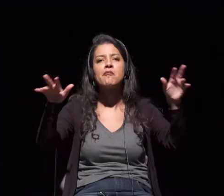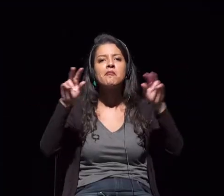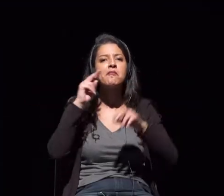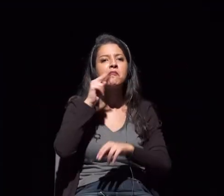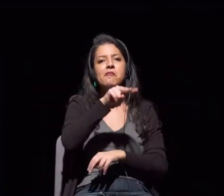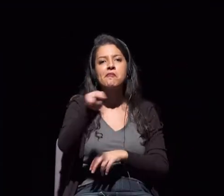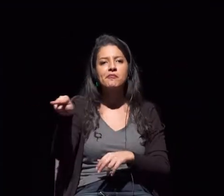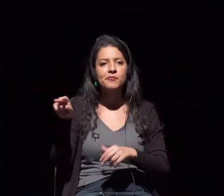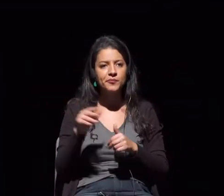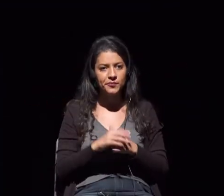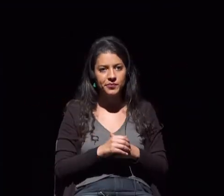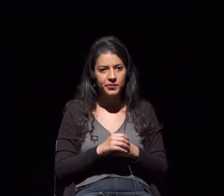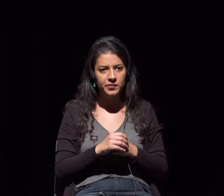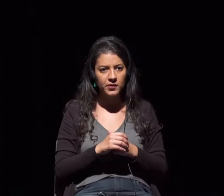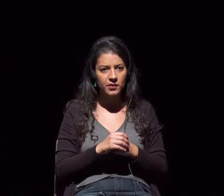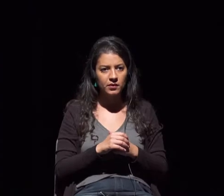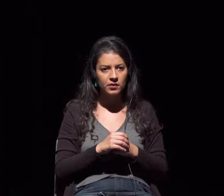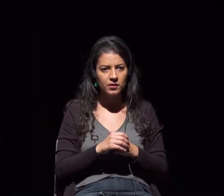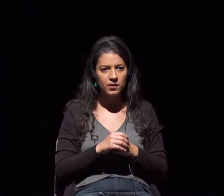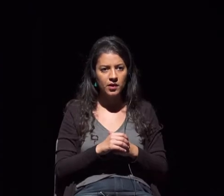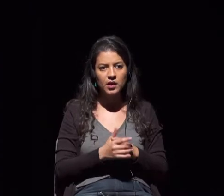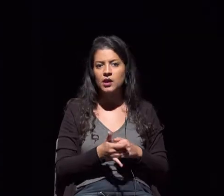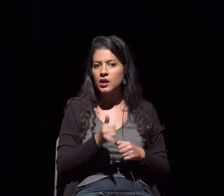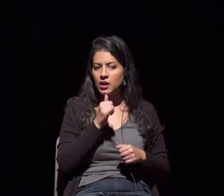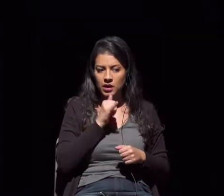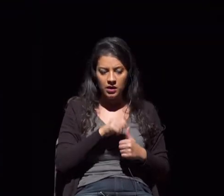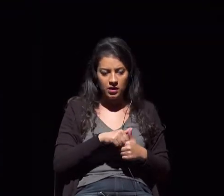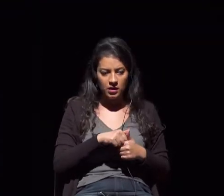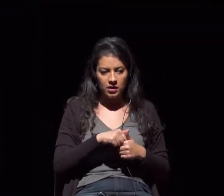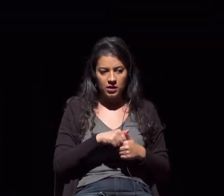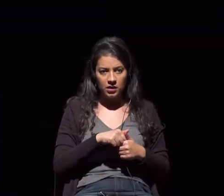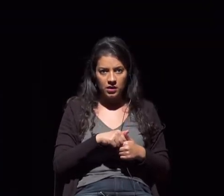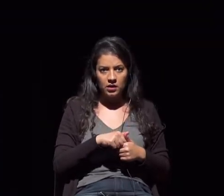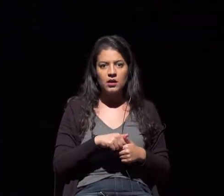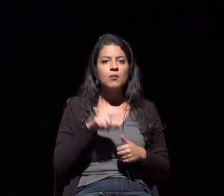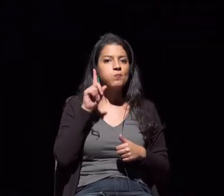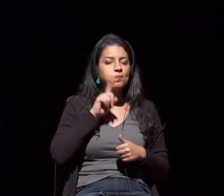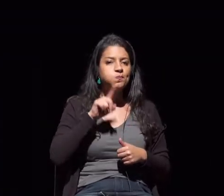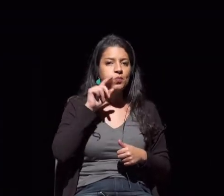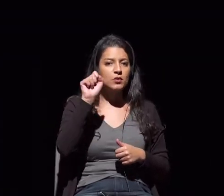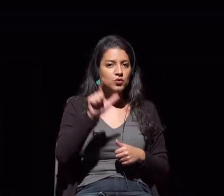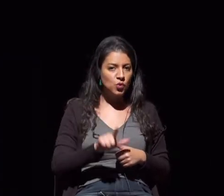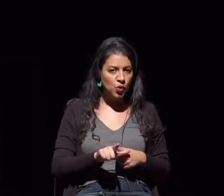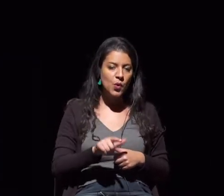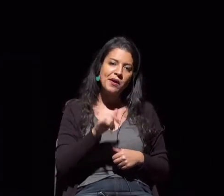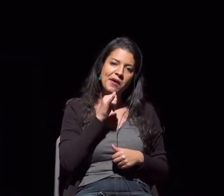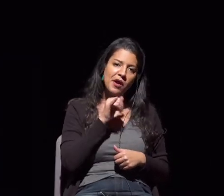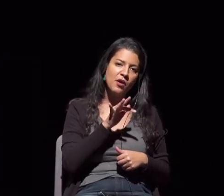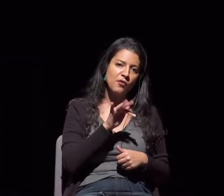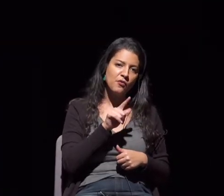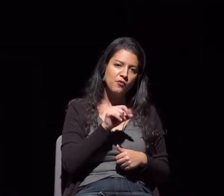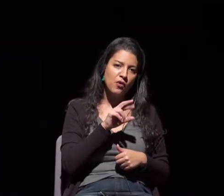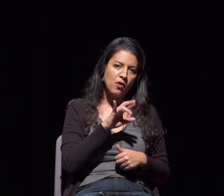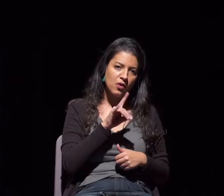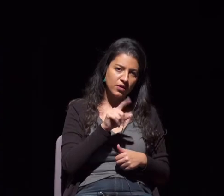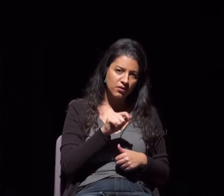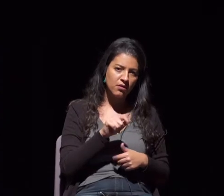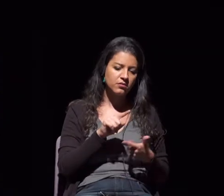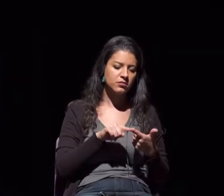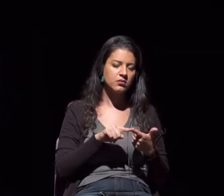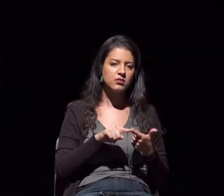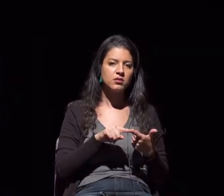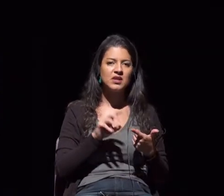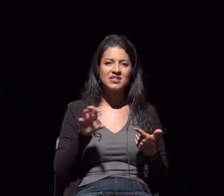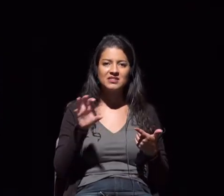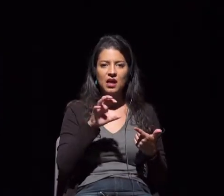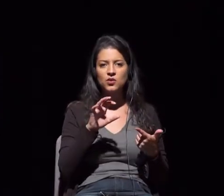the south of America, Florida, the South Carolinas, you know, the symbol of the palm tree,